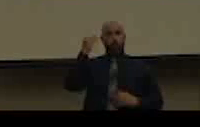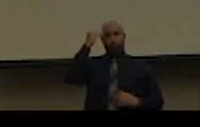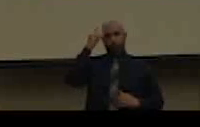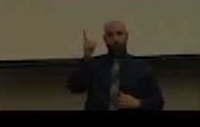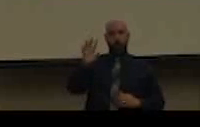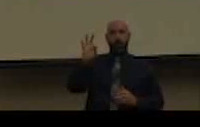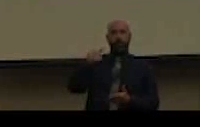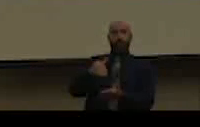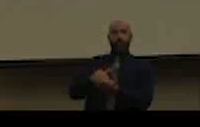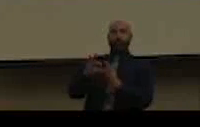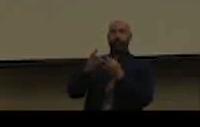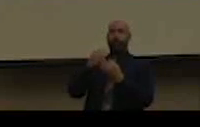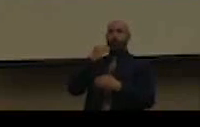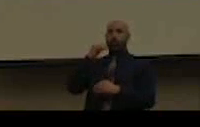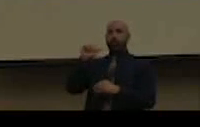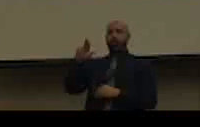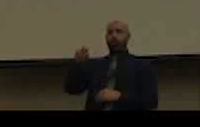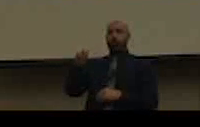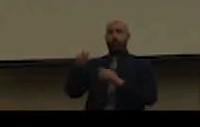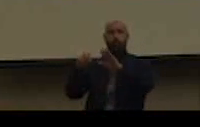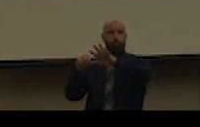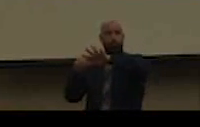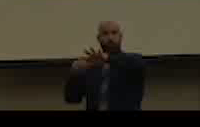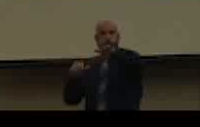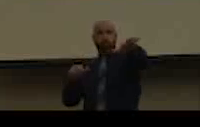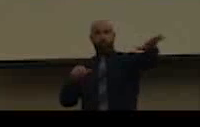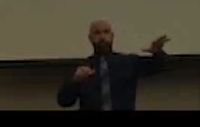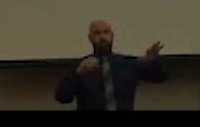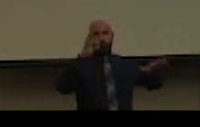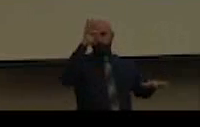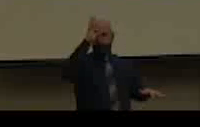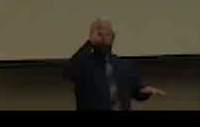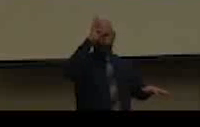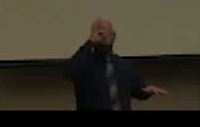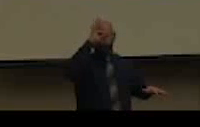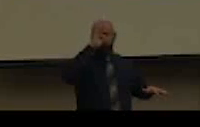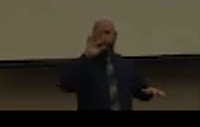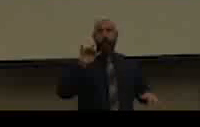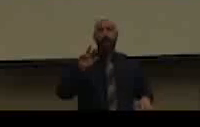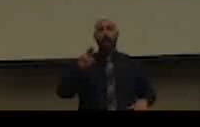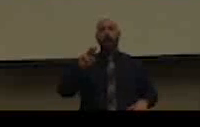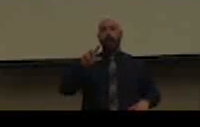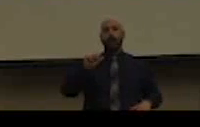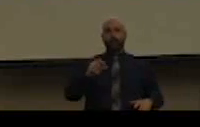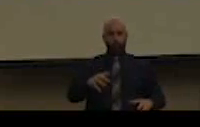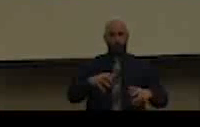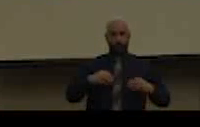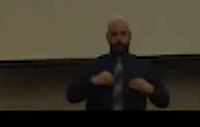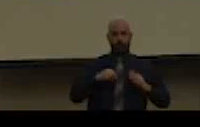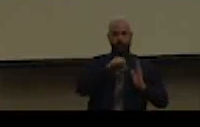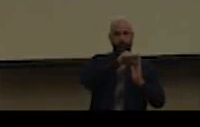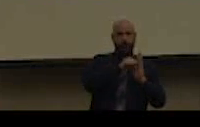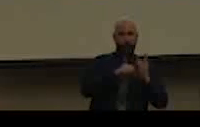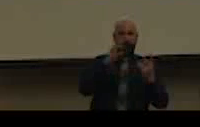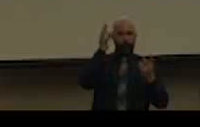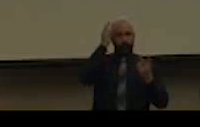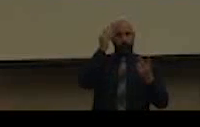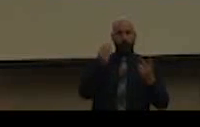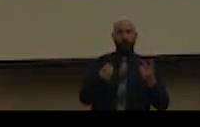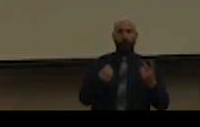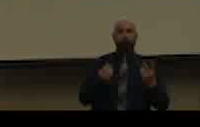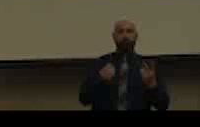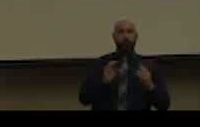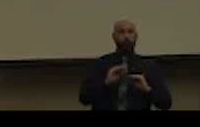them are totally unknown, because unless you accept state or federal funds, no one knows who you are and what you're